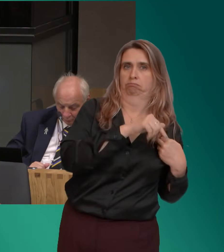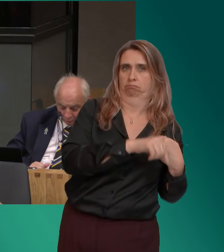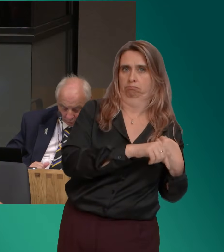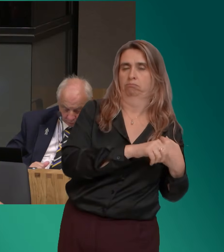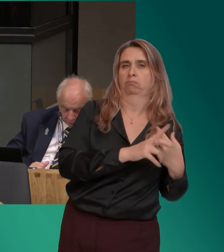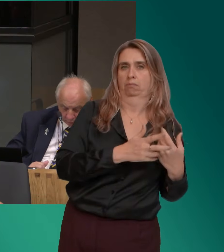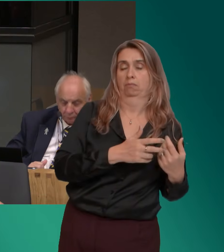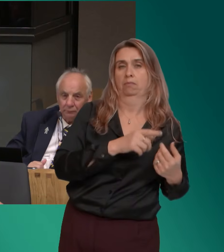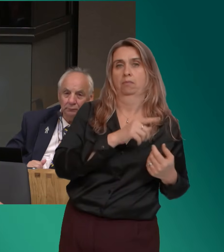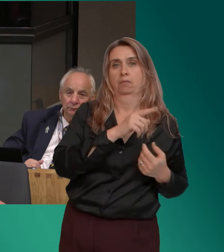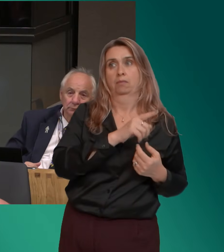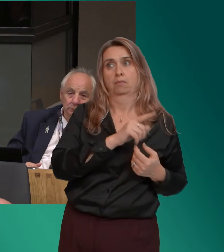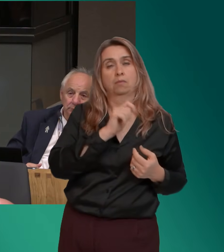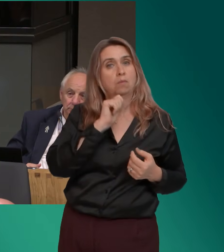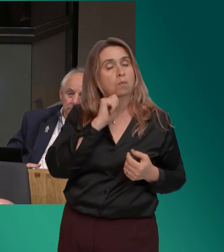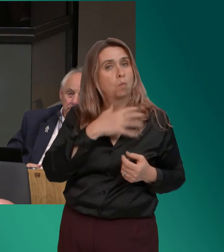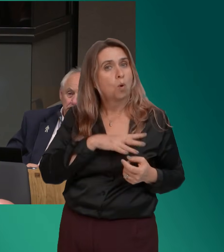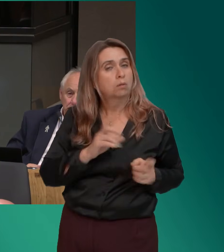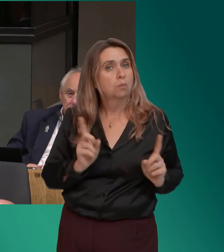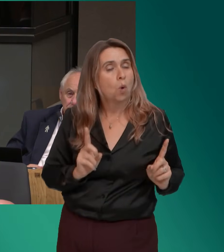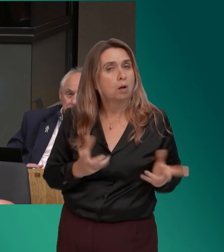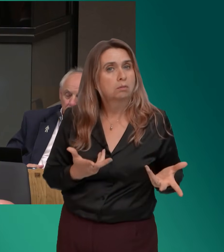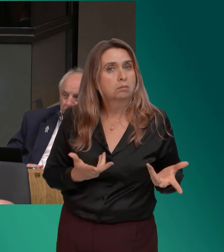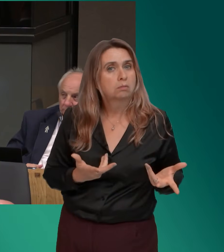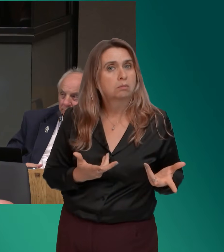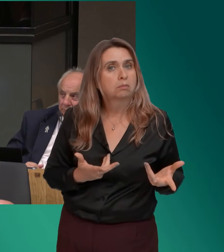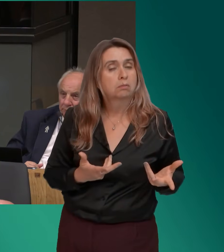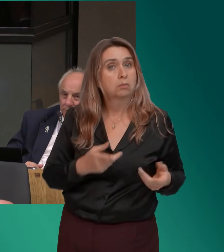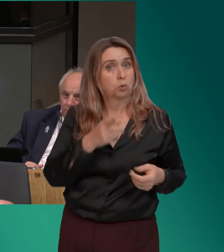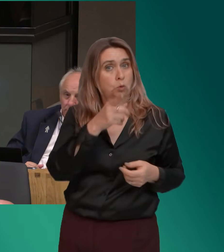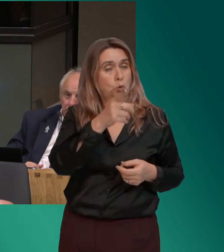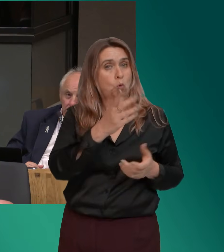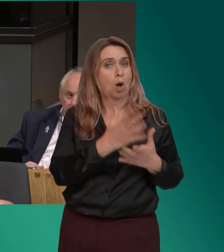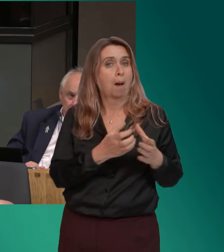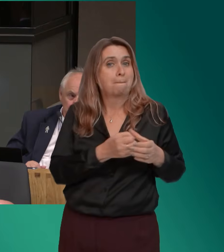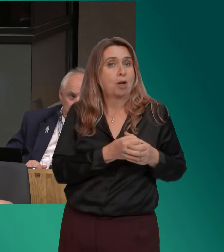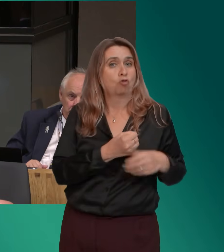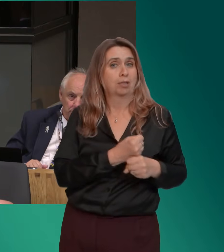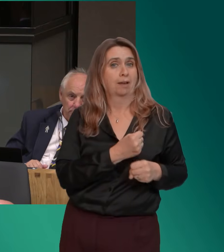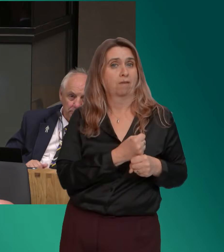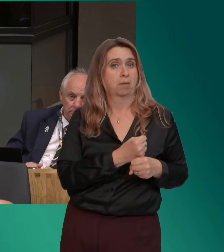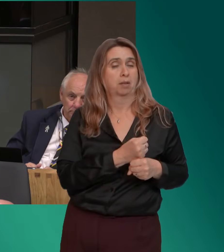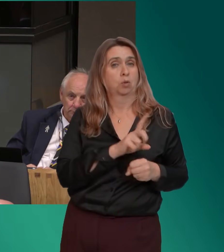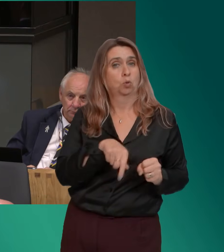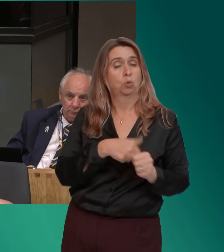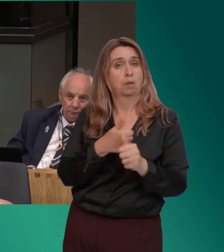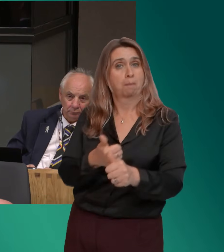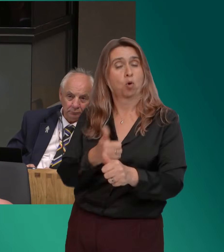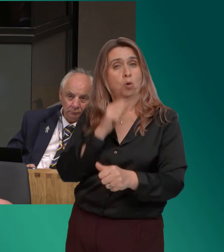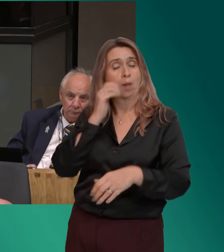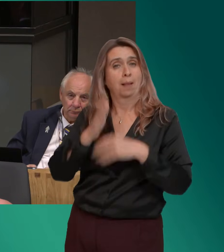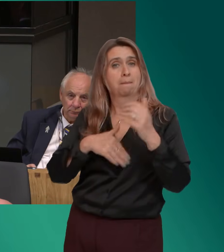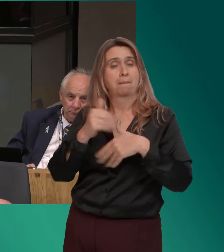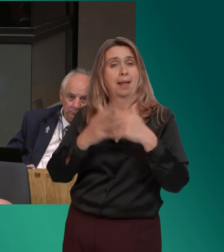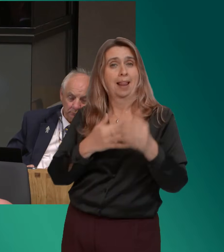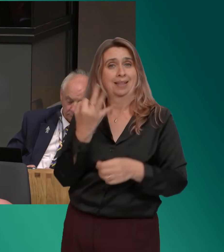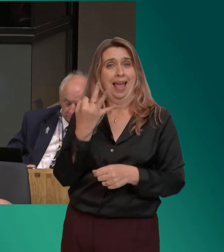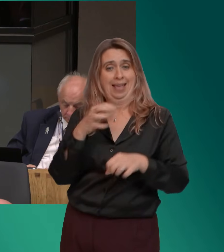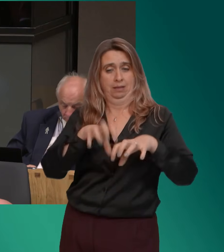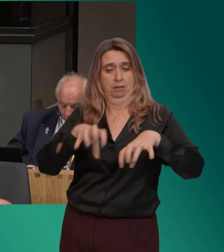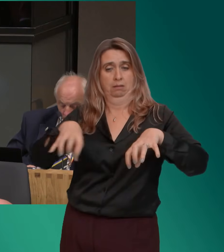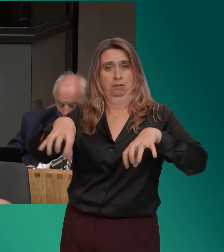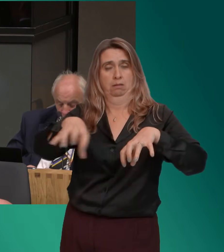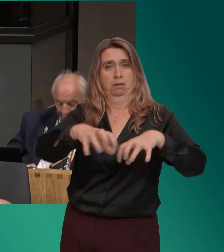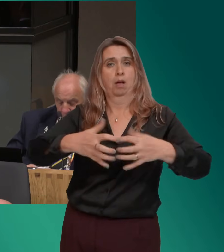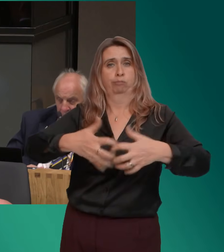to yw'r B. Does this Plaid minority government support the building of 8 SMRs at yw'r, which will likely